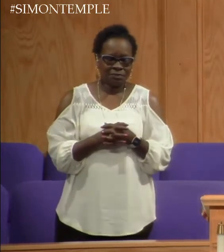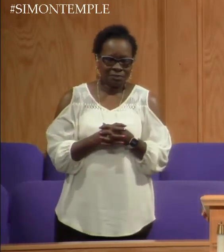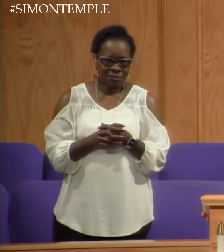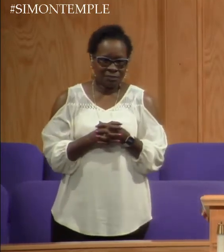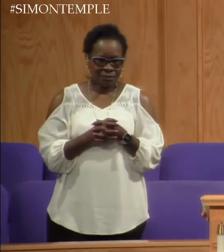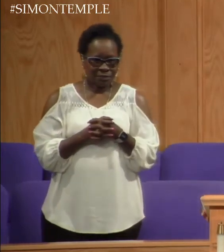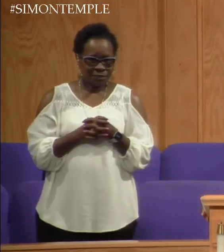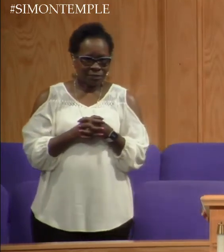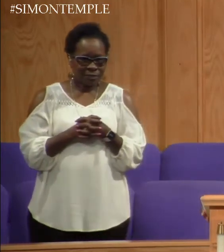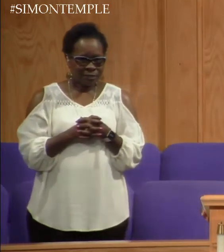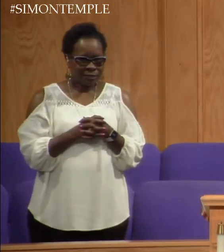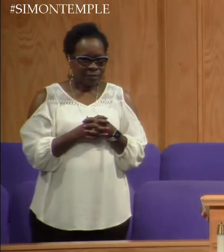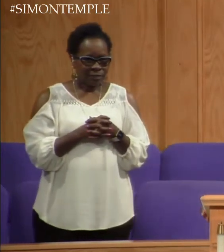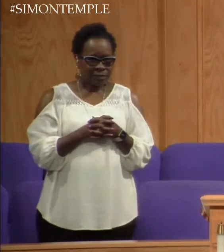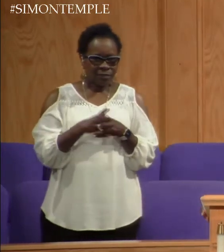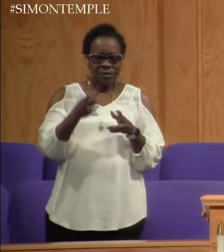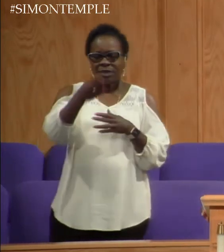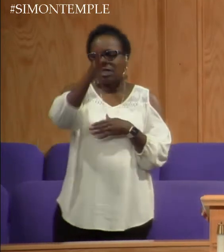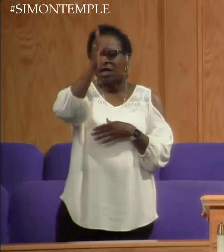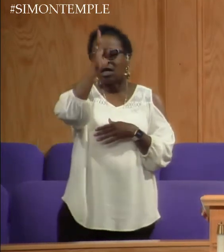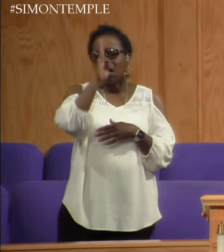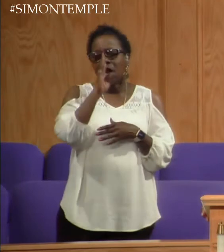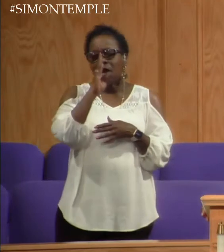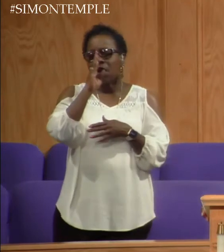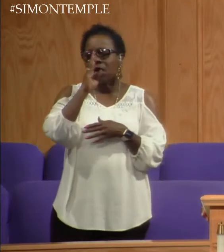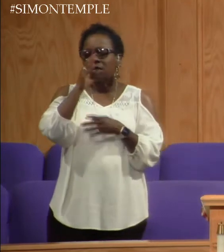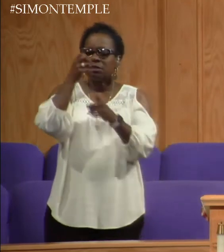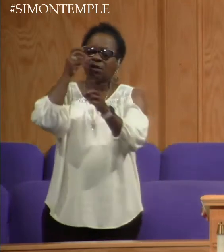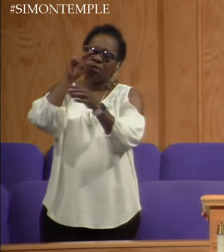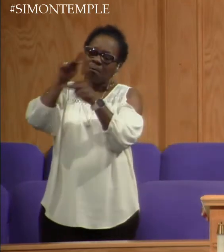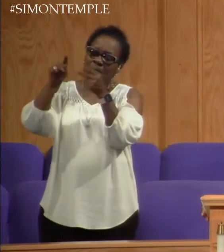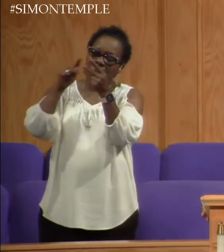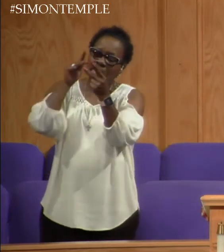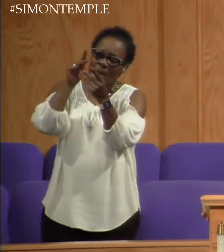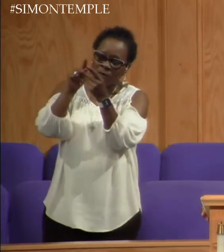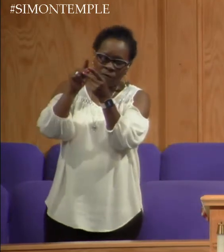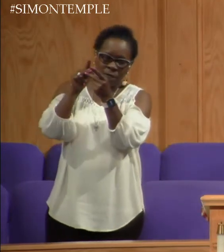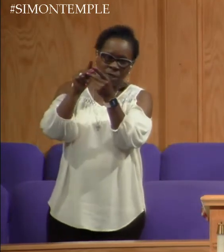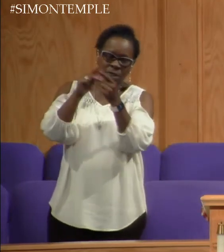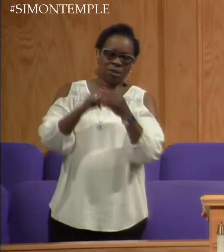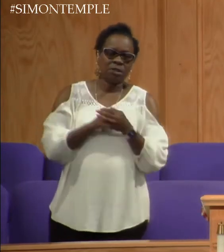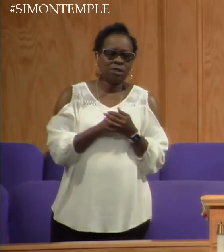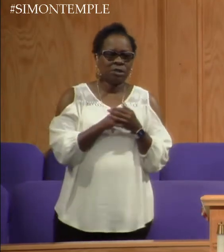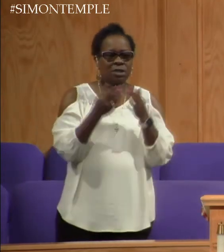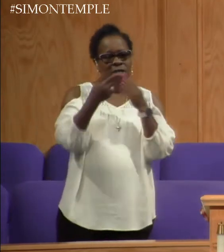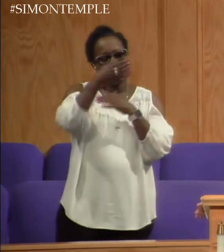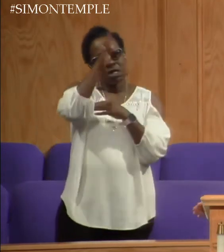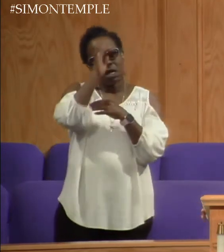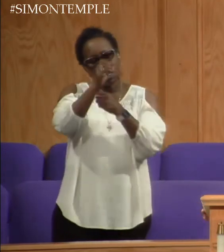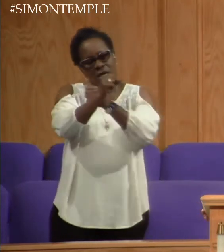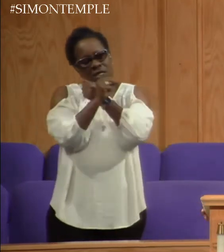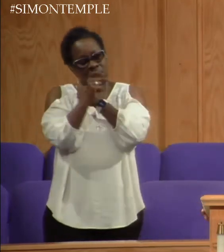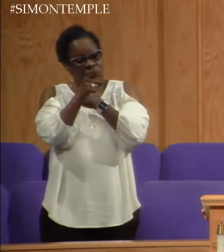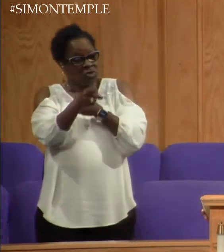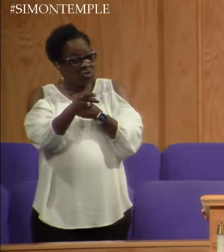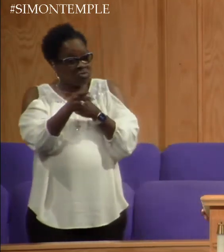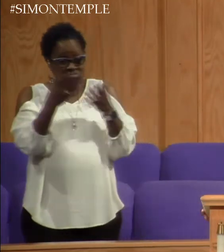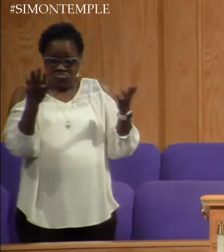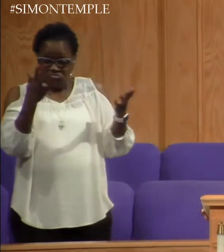being. God is perfect in love. God loves you because he loves you.